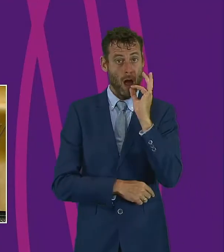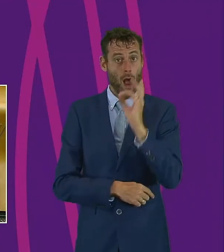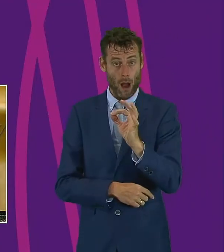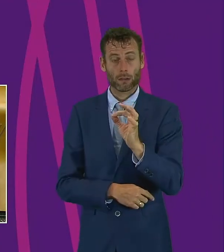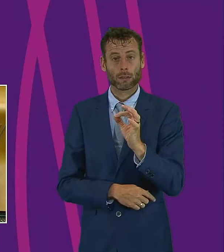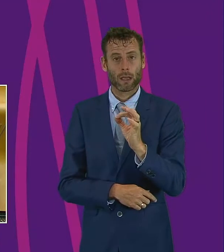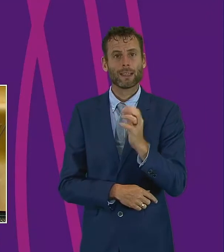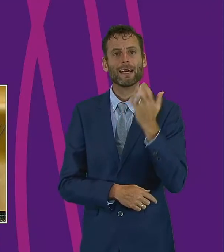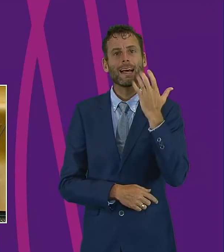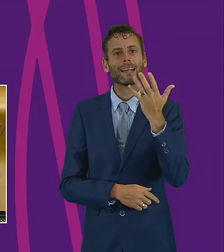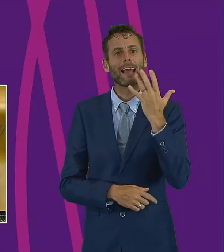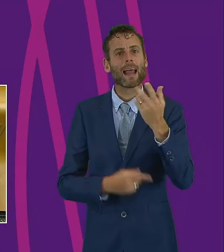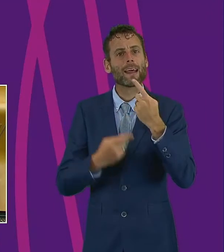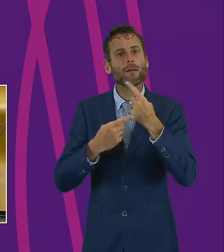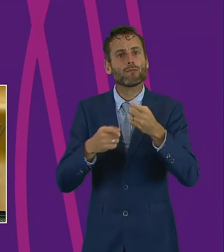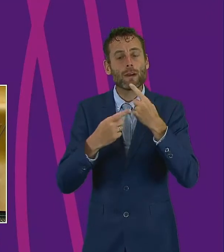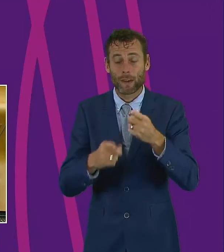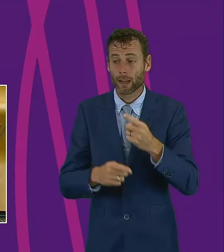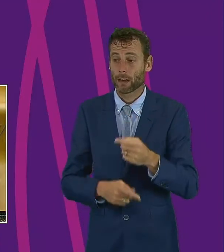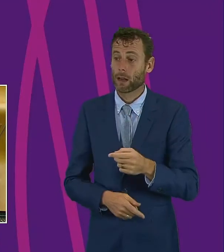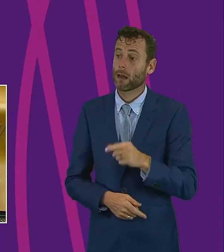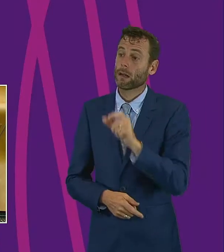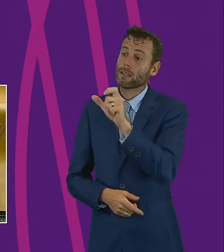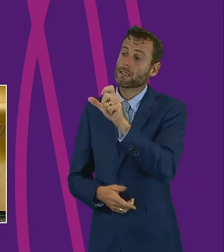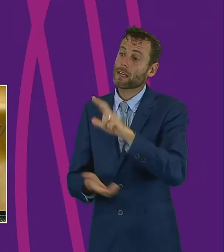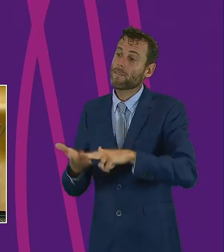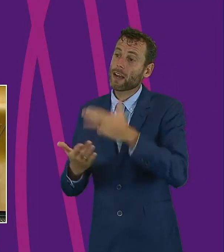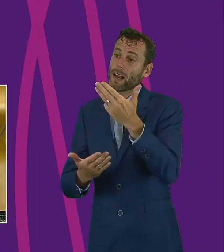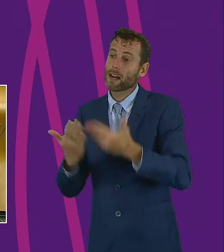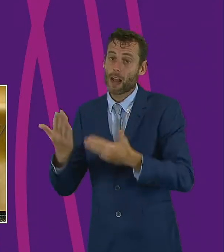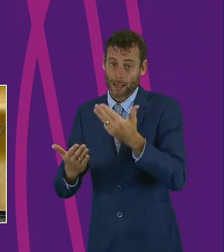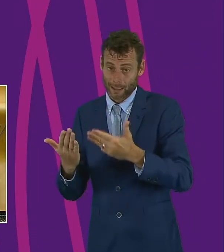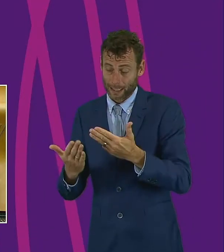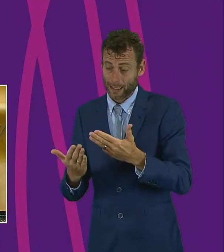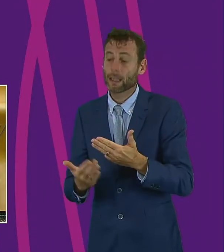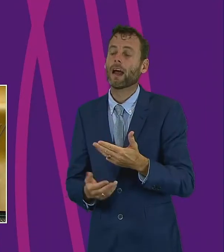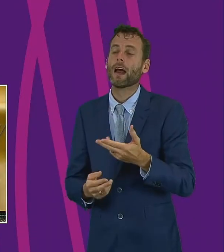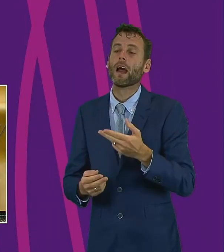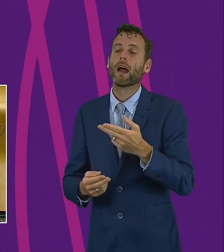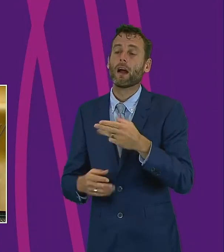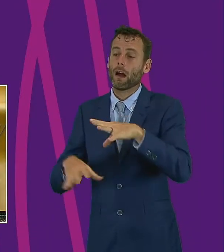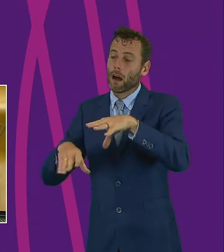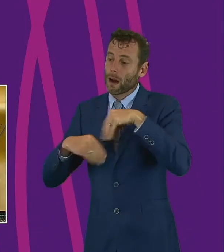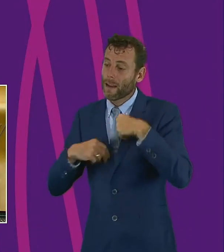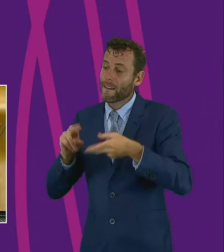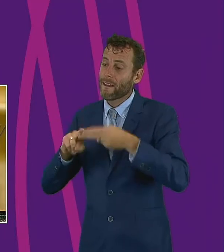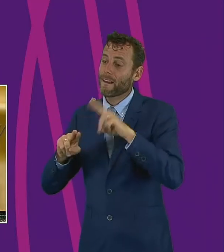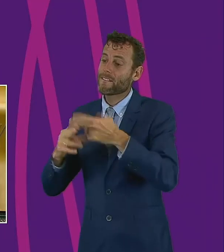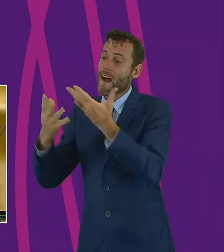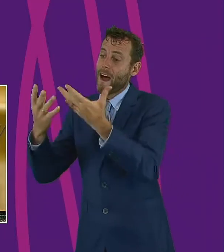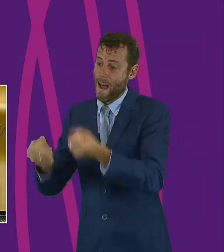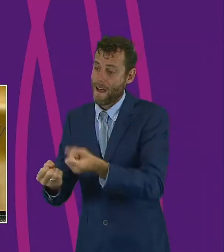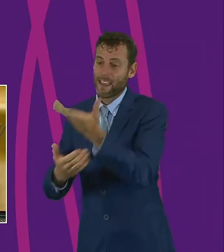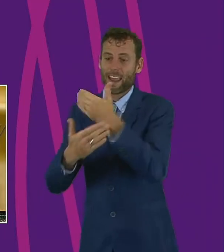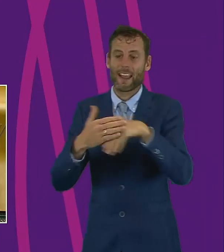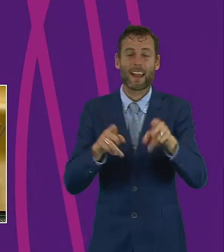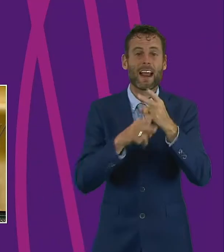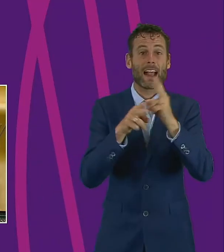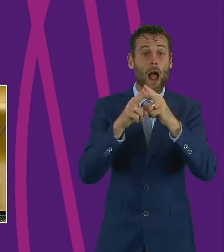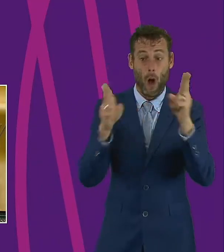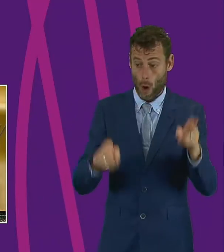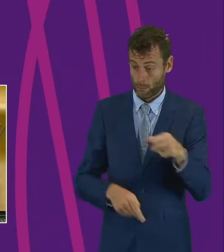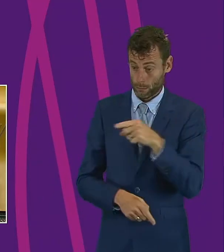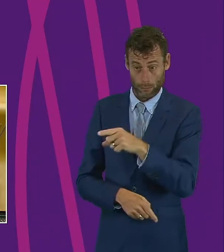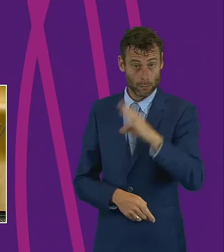COVID-positive patients to be placed in care homes, and I quote, looks reckless, and she said, no, it doesn't. In May, the Health Secretary was asked in this